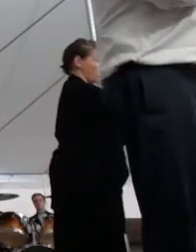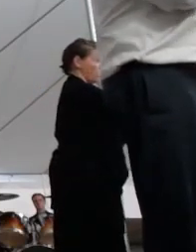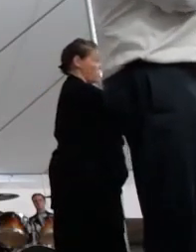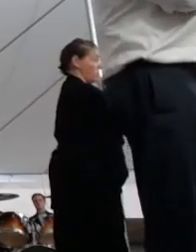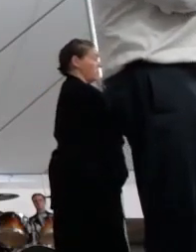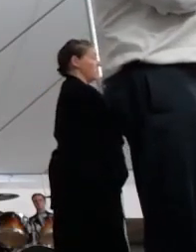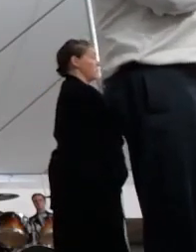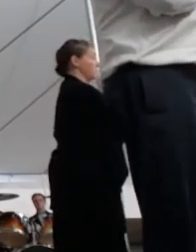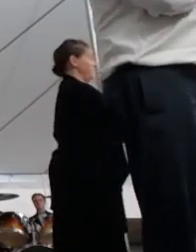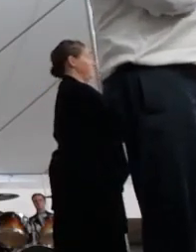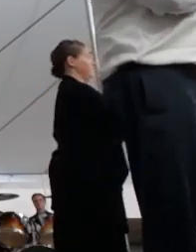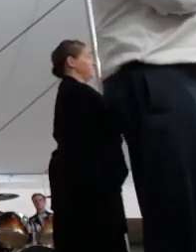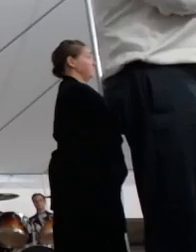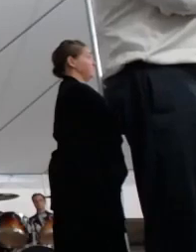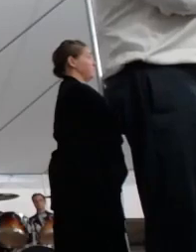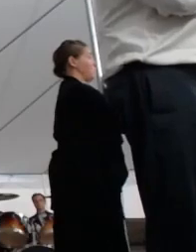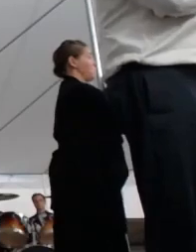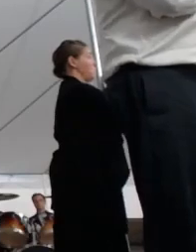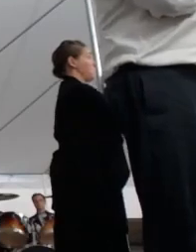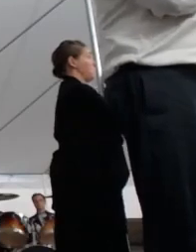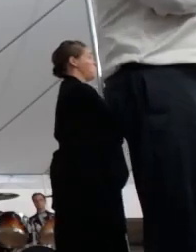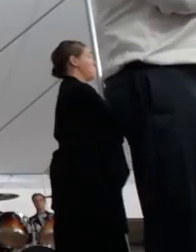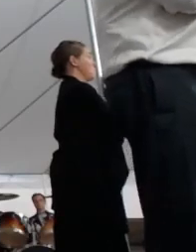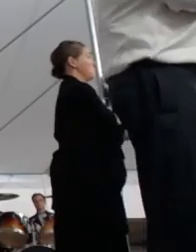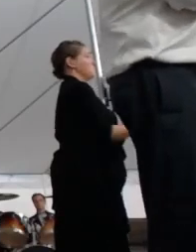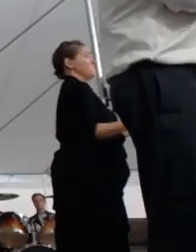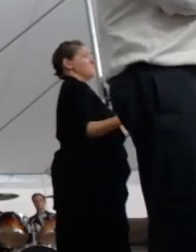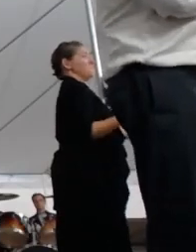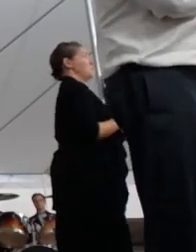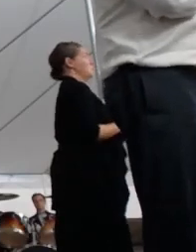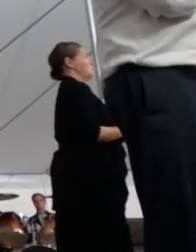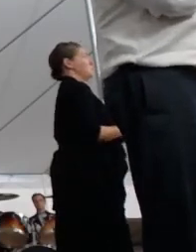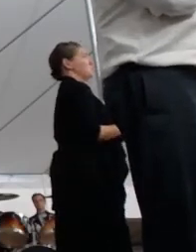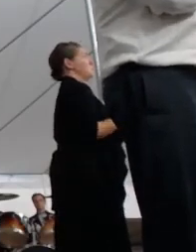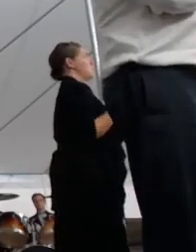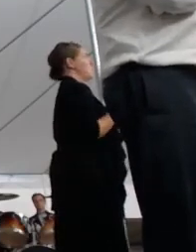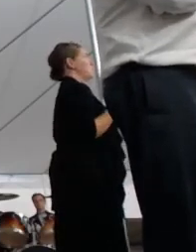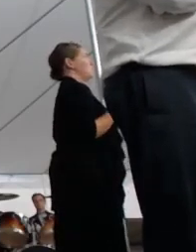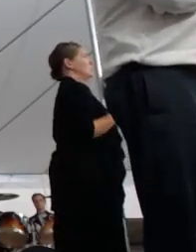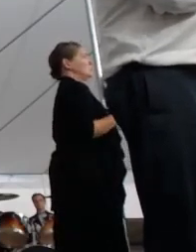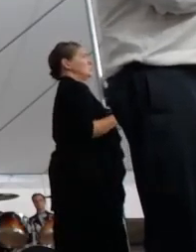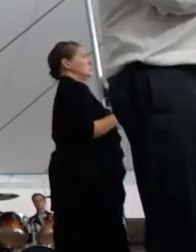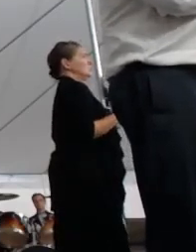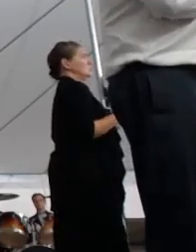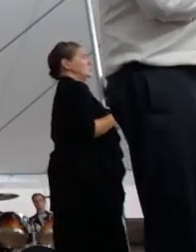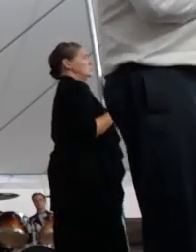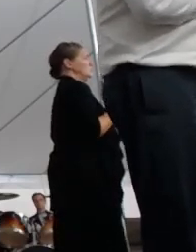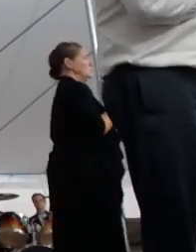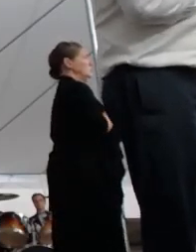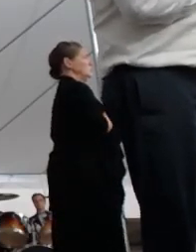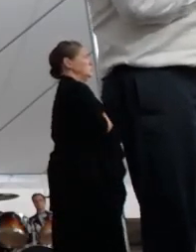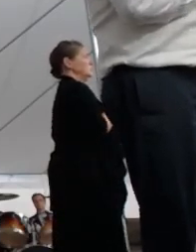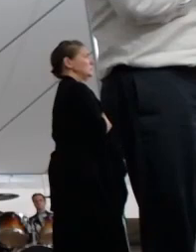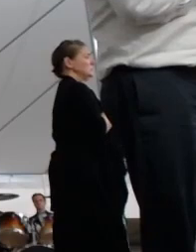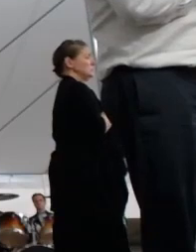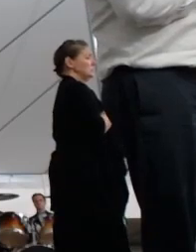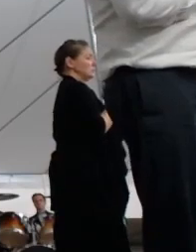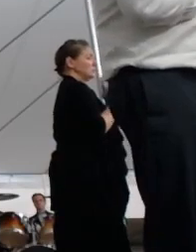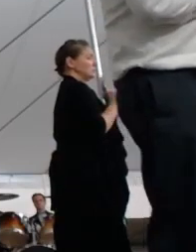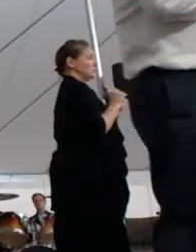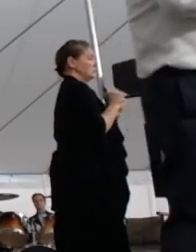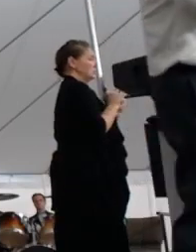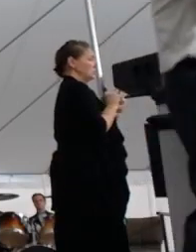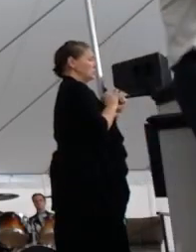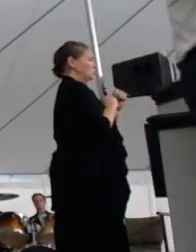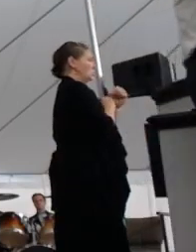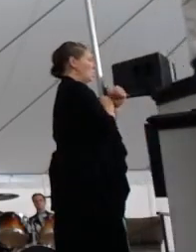She lay there through the night, afraid to move, trembling in the cold. She began to crawl